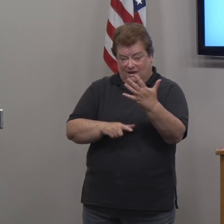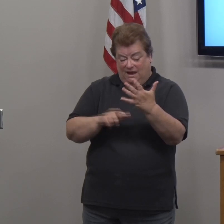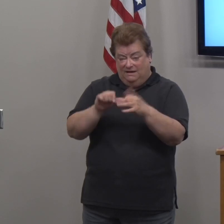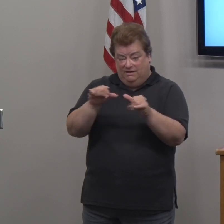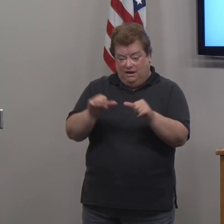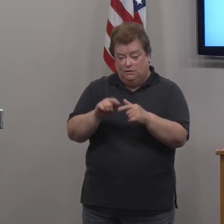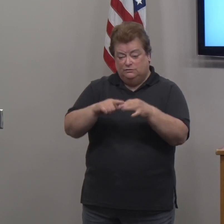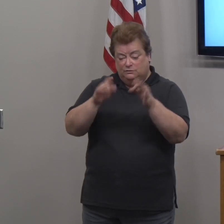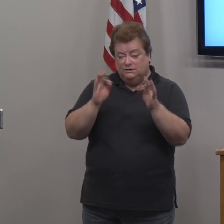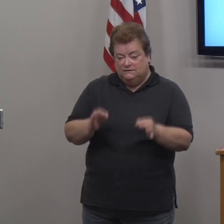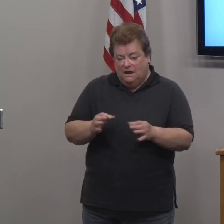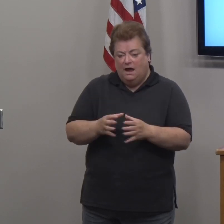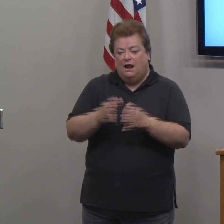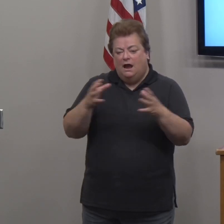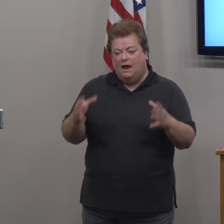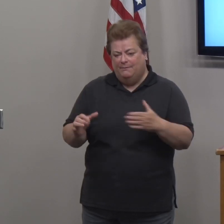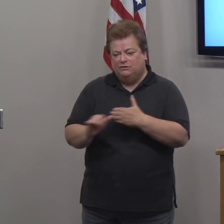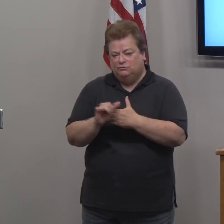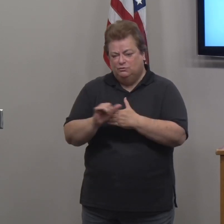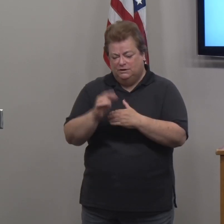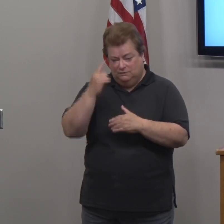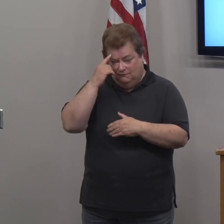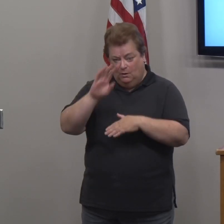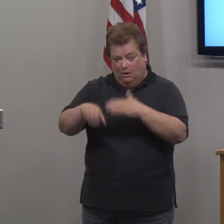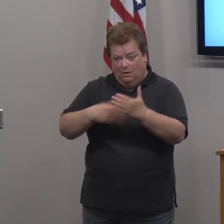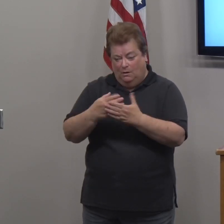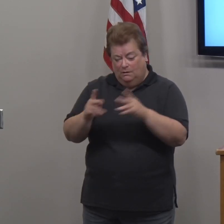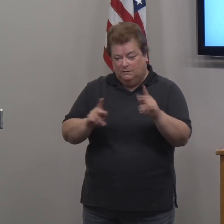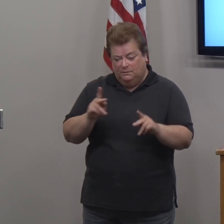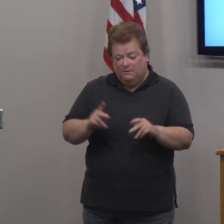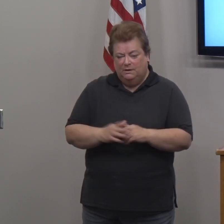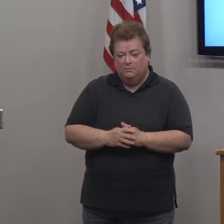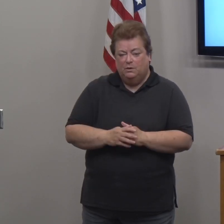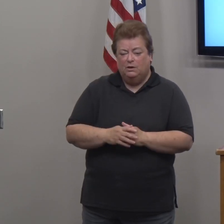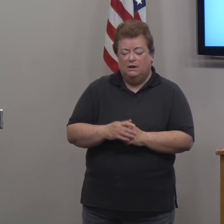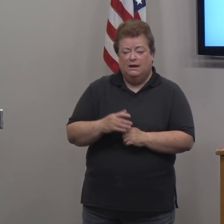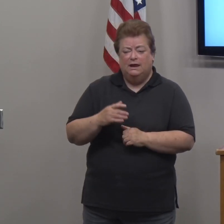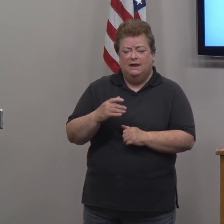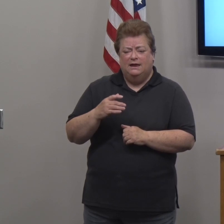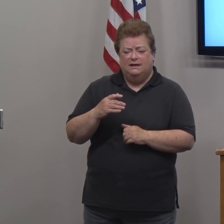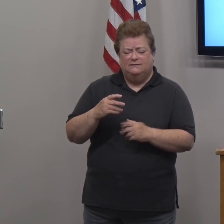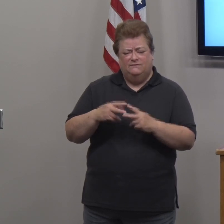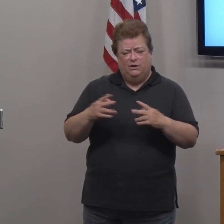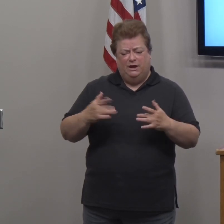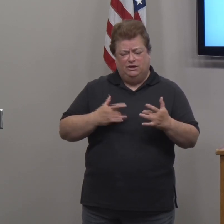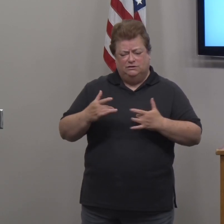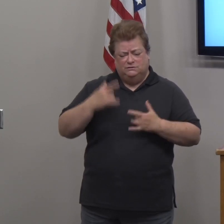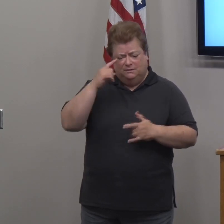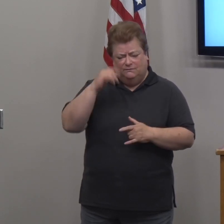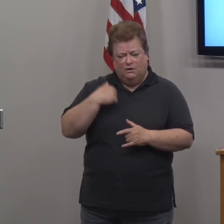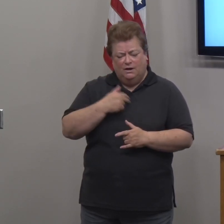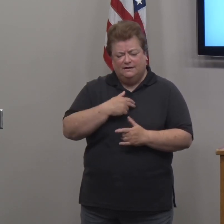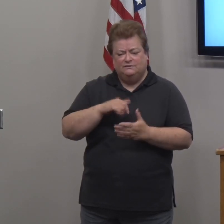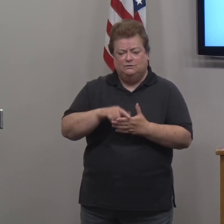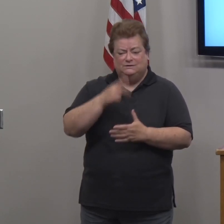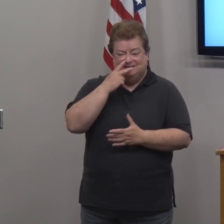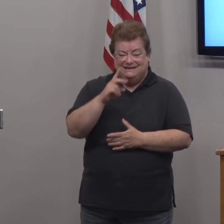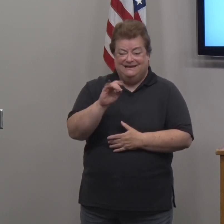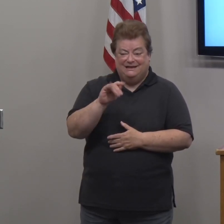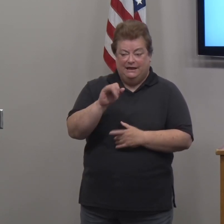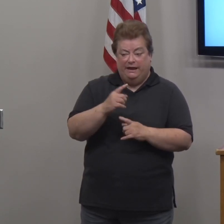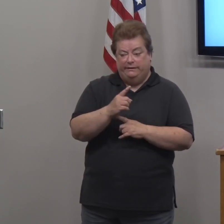risk to the public. As we have recently been reporting, it is very concerning to us to see the current data moving in the wrong